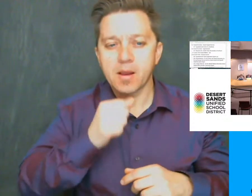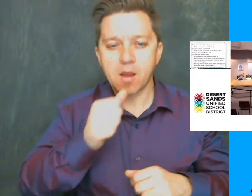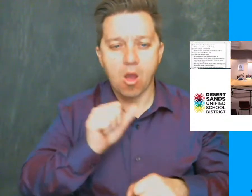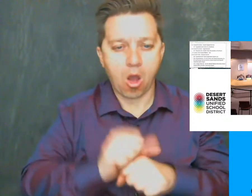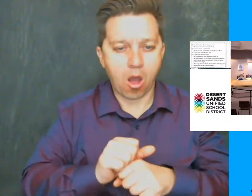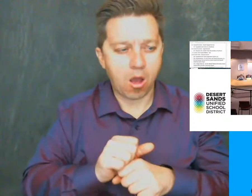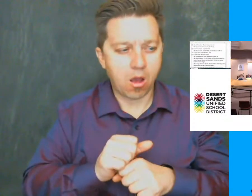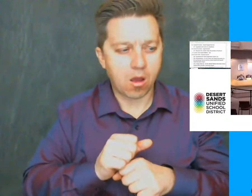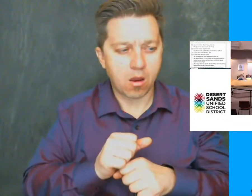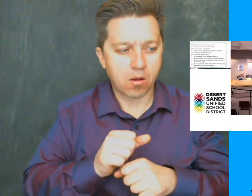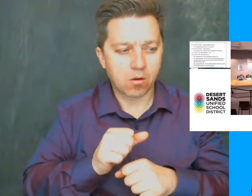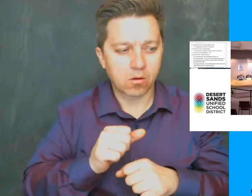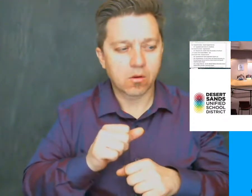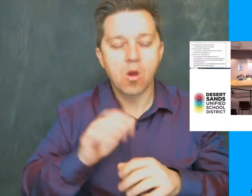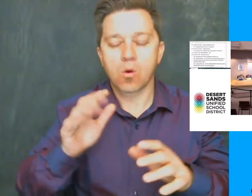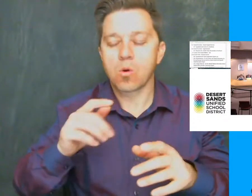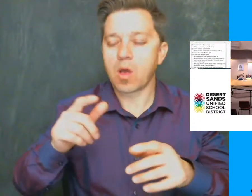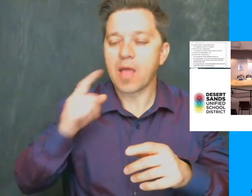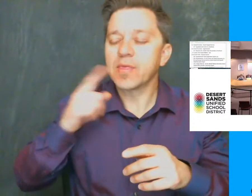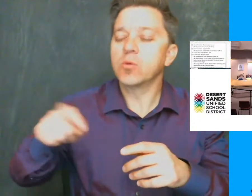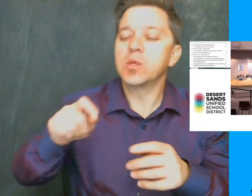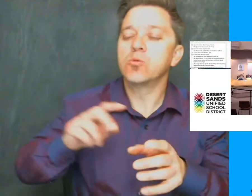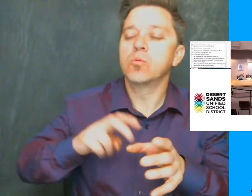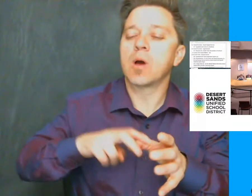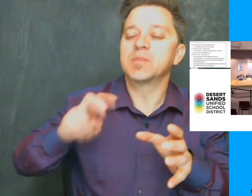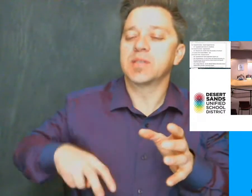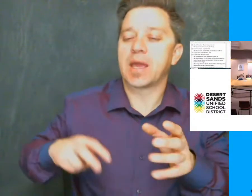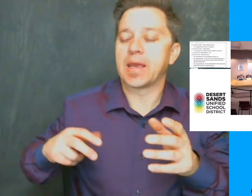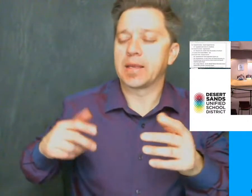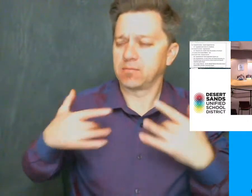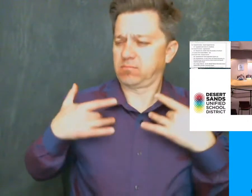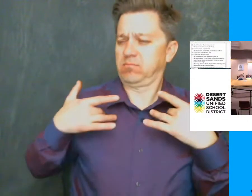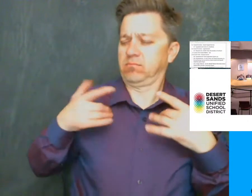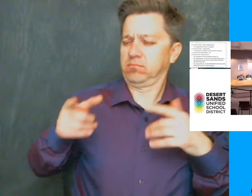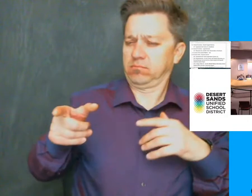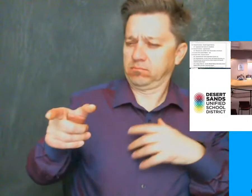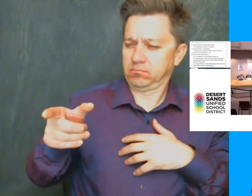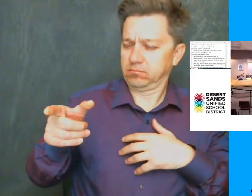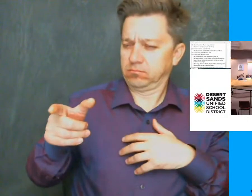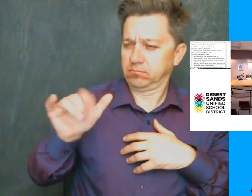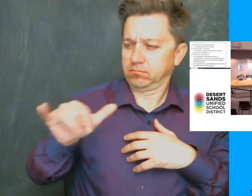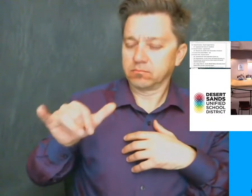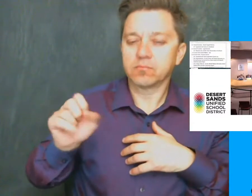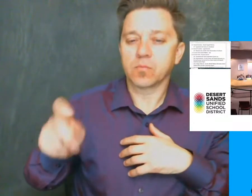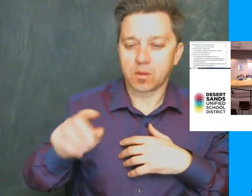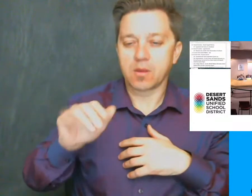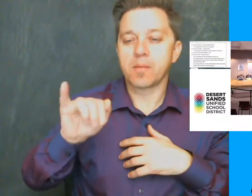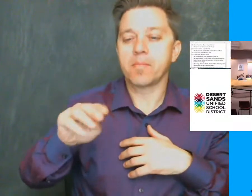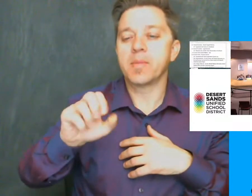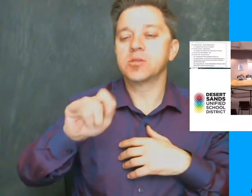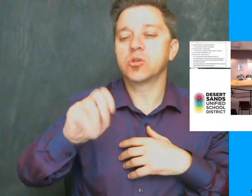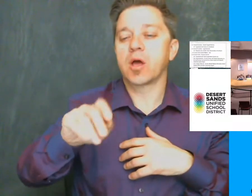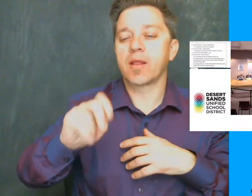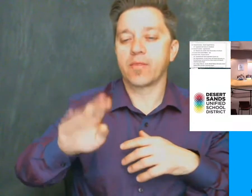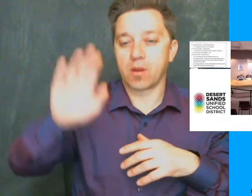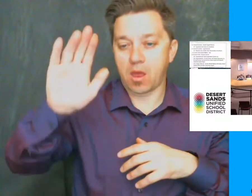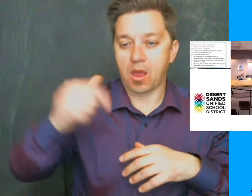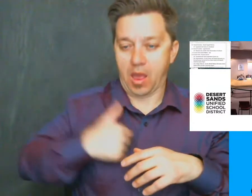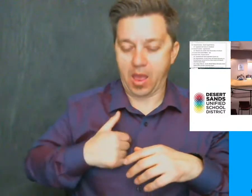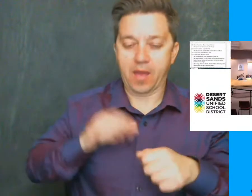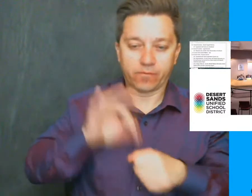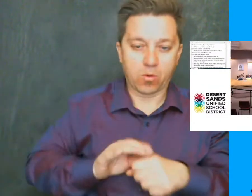Oh, okay, I'll abstain. Sorry. That's what threw me off. I was like, no. And Ms. Jonathan? Aye. And I vote